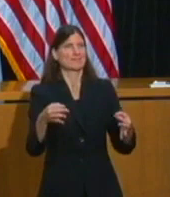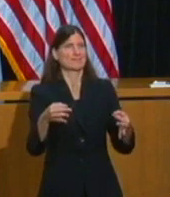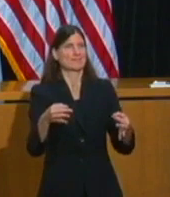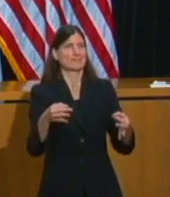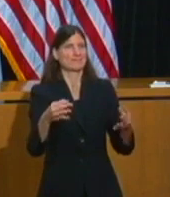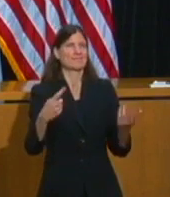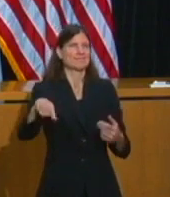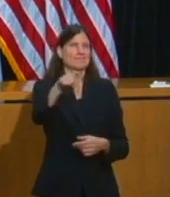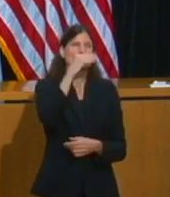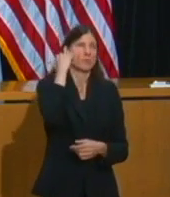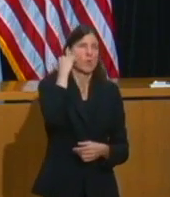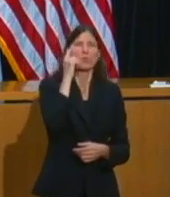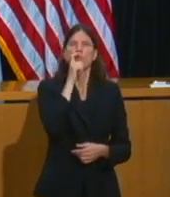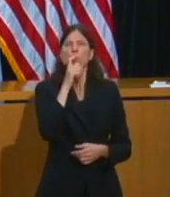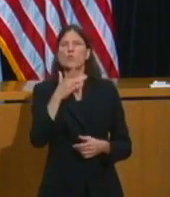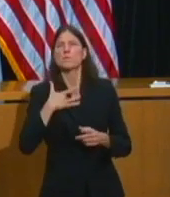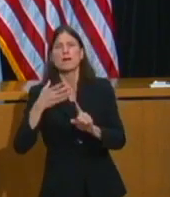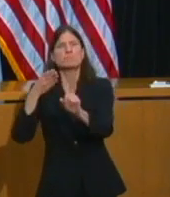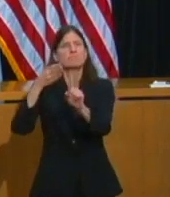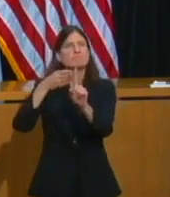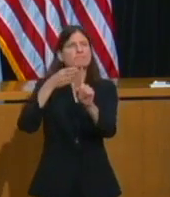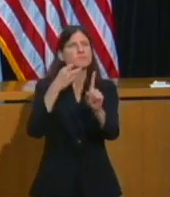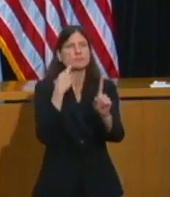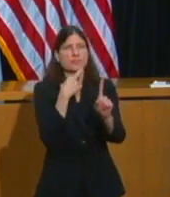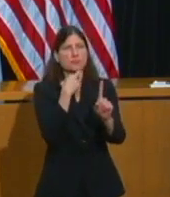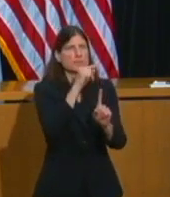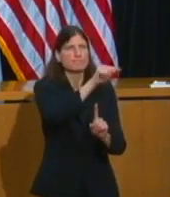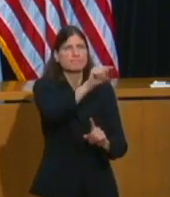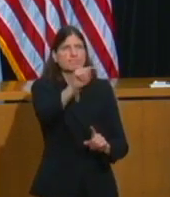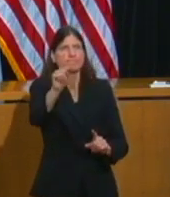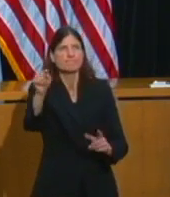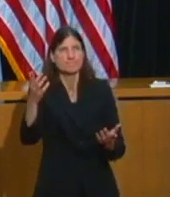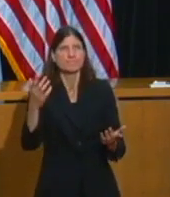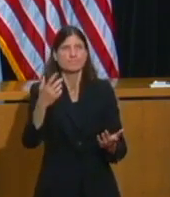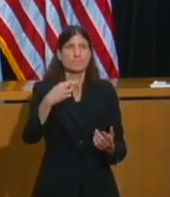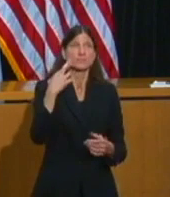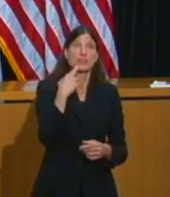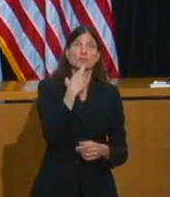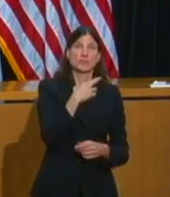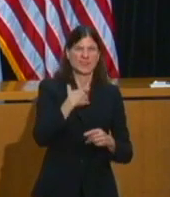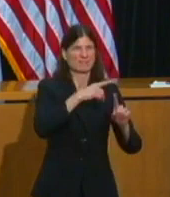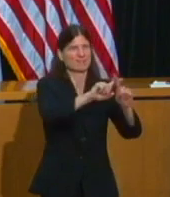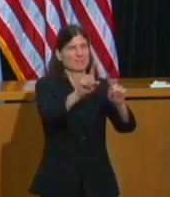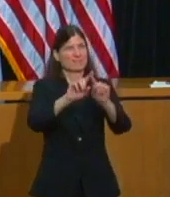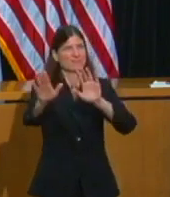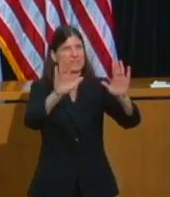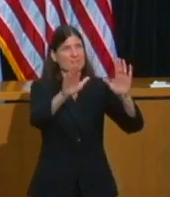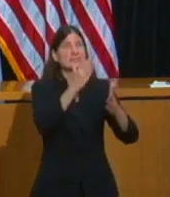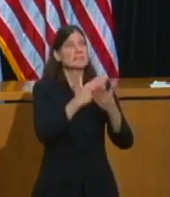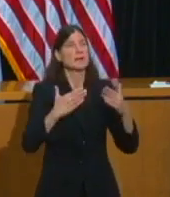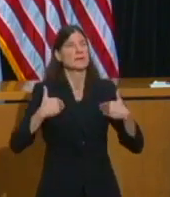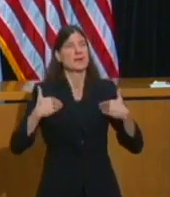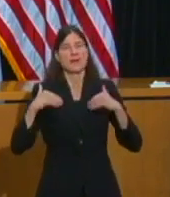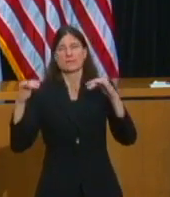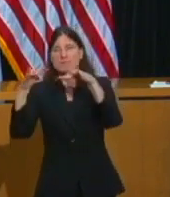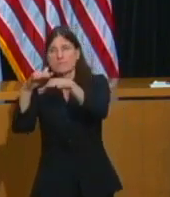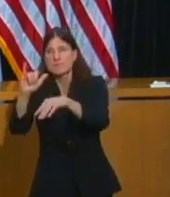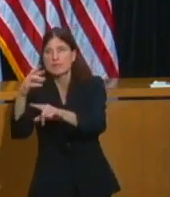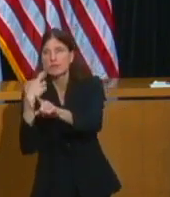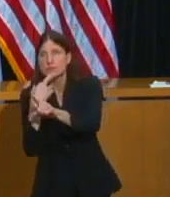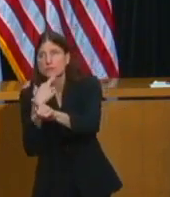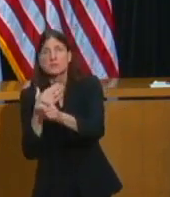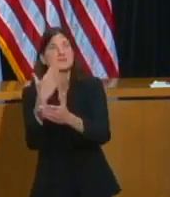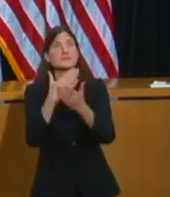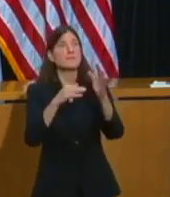their patrons feel comfortable and confident that going back to restaurants, both outdoors and indoors, makes sense for them. And other types of